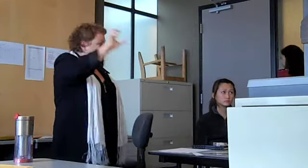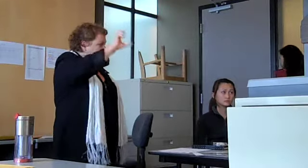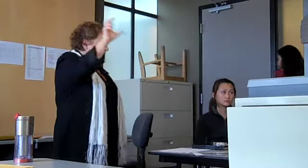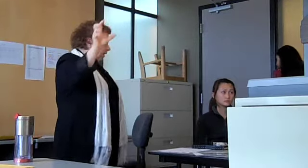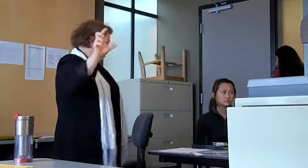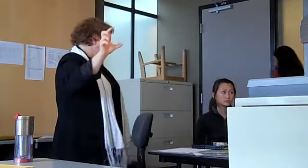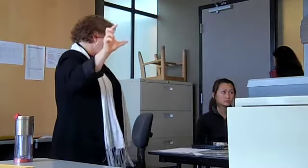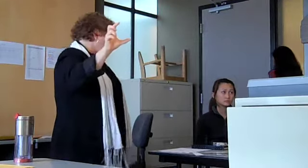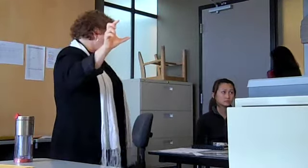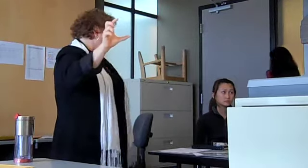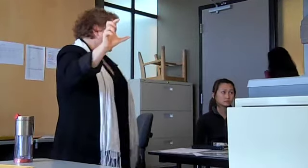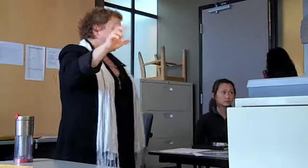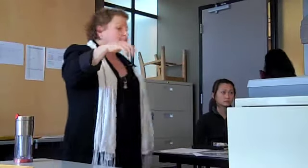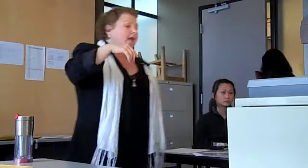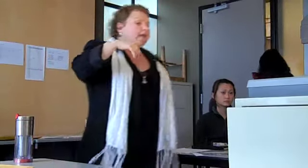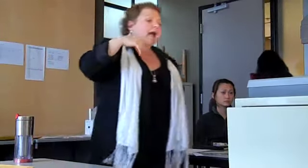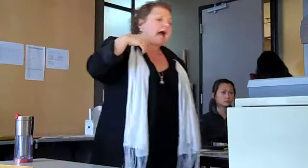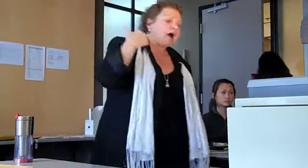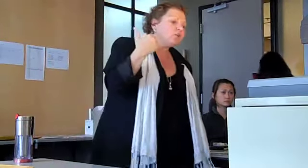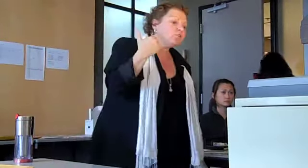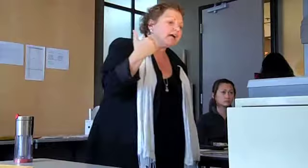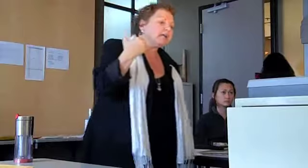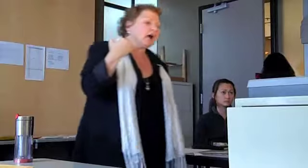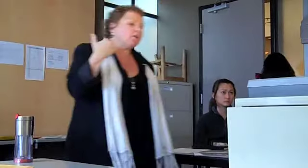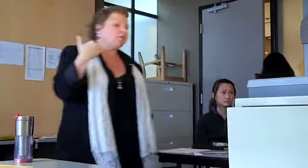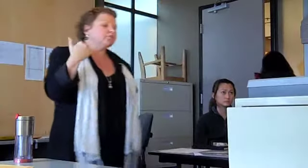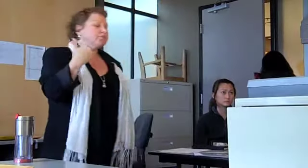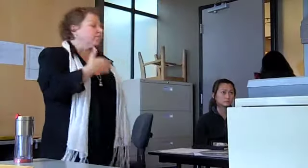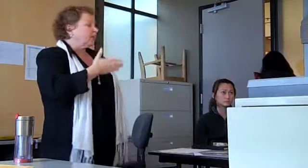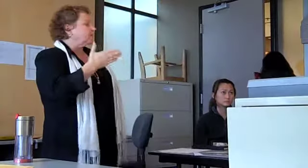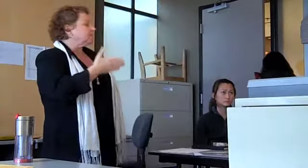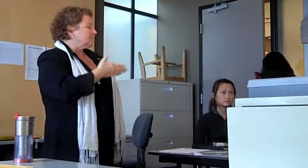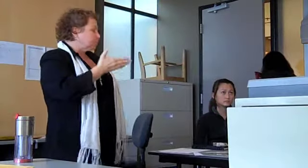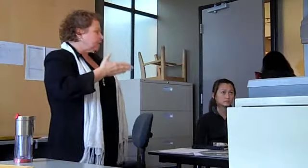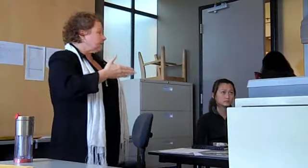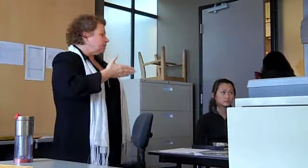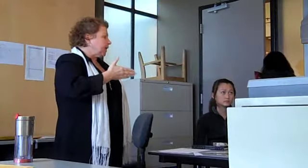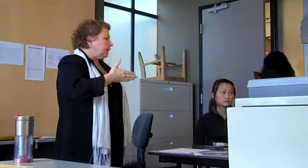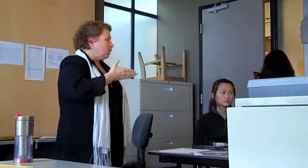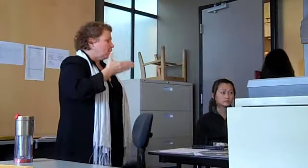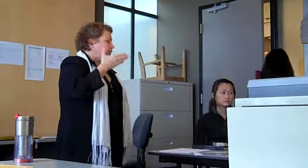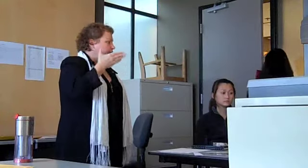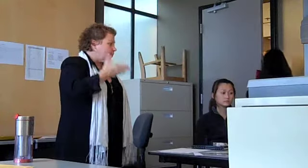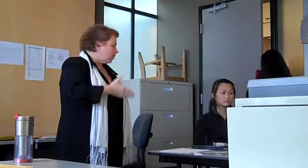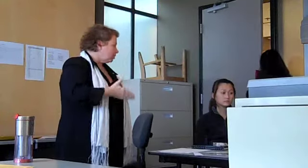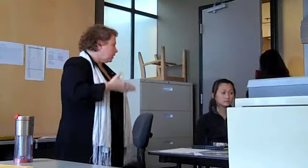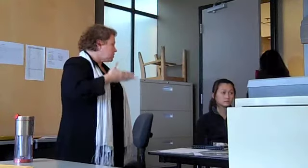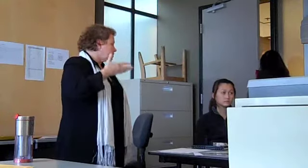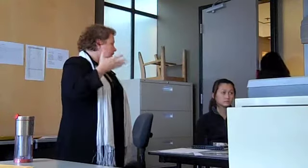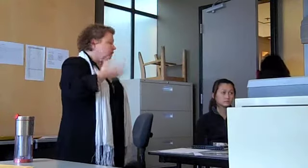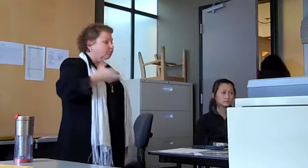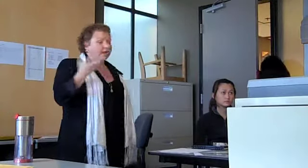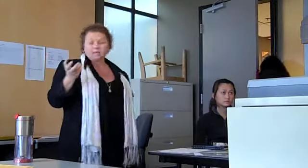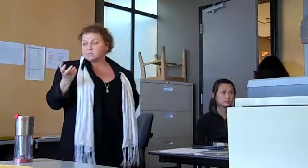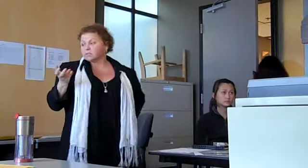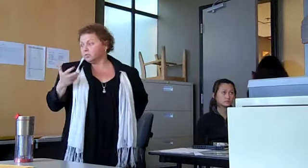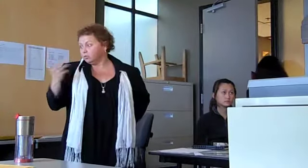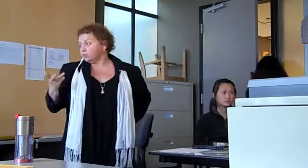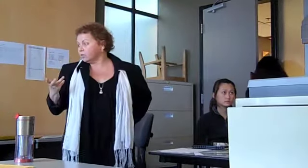get the BA honors. How an honors is done is different depending on the department, and in fact, the university